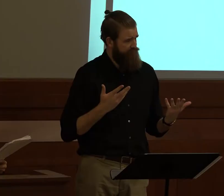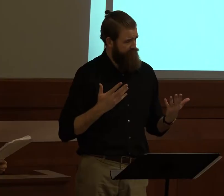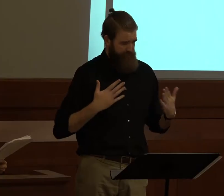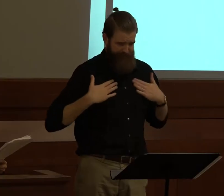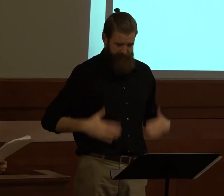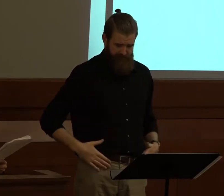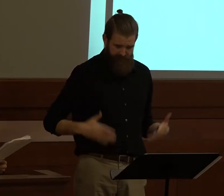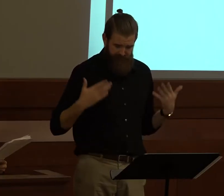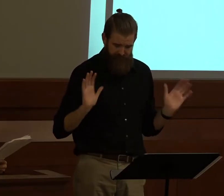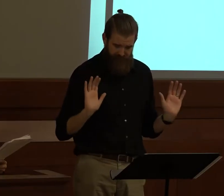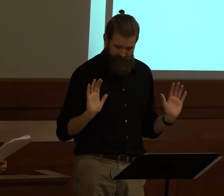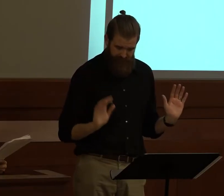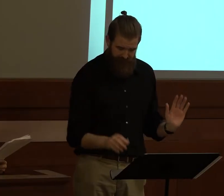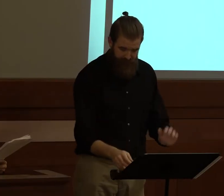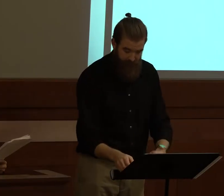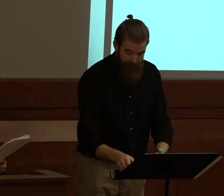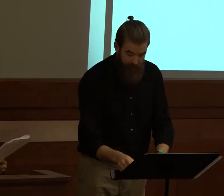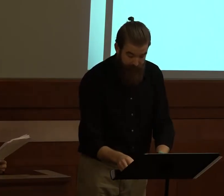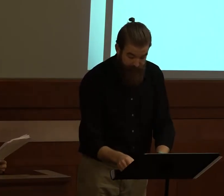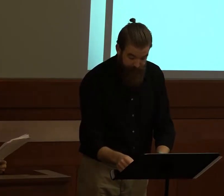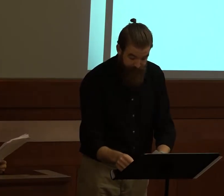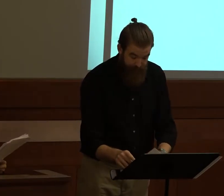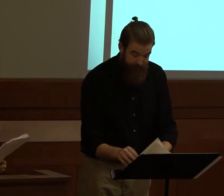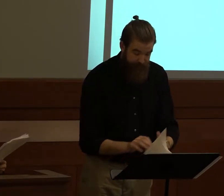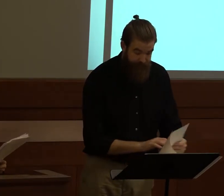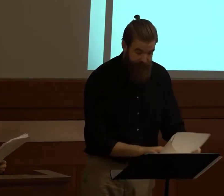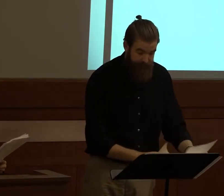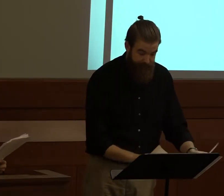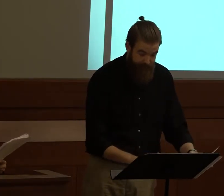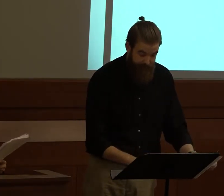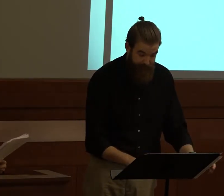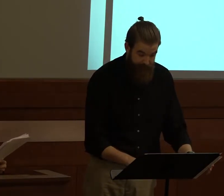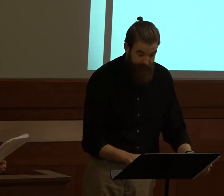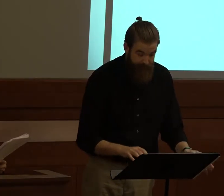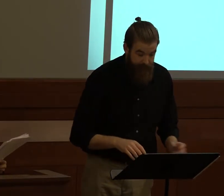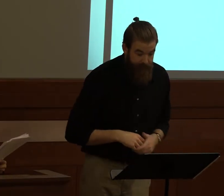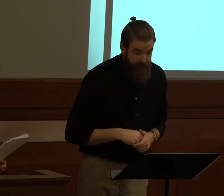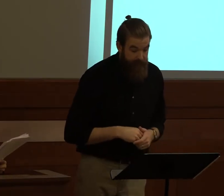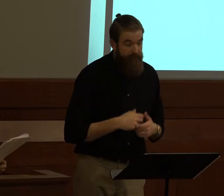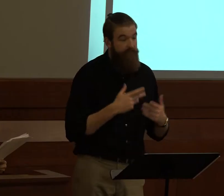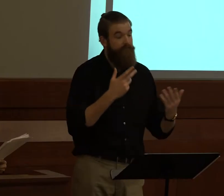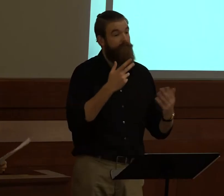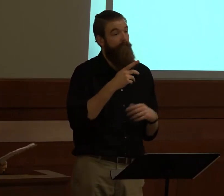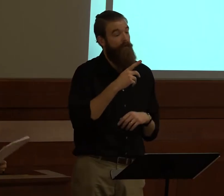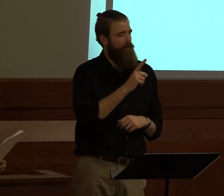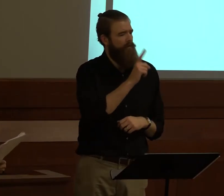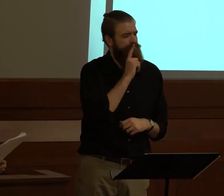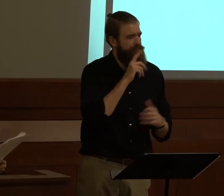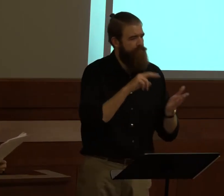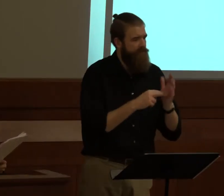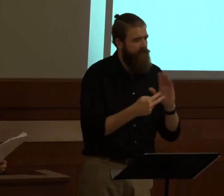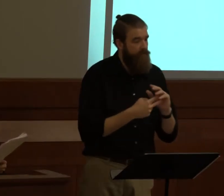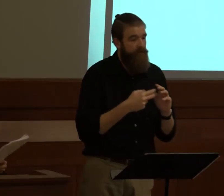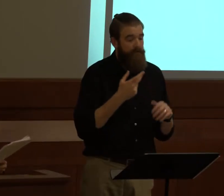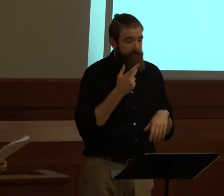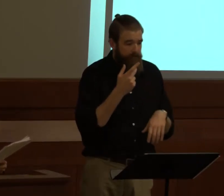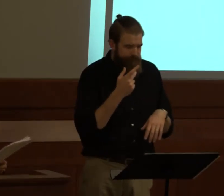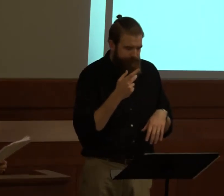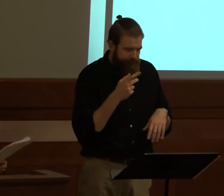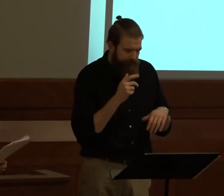aid technology. The point is only that deaf culture is not, to the deaf individual,